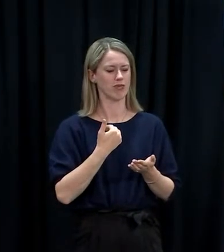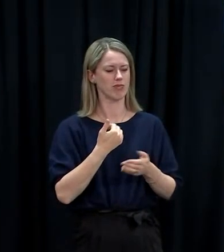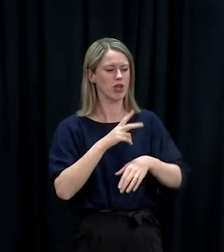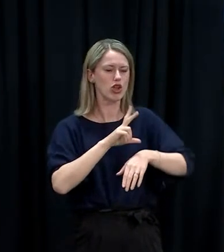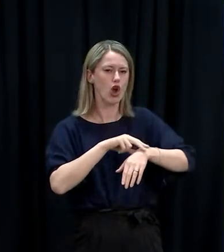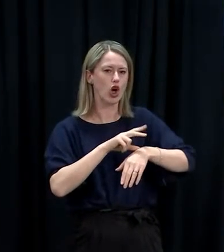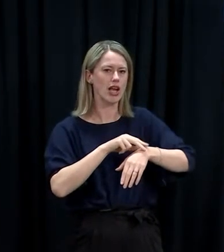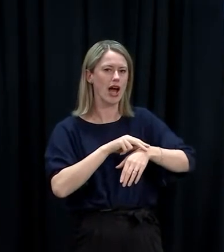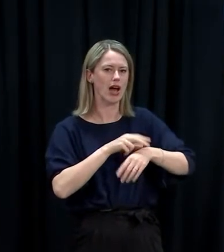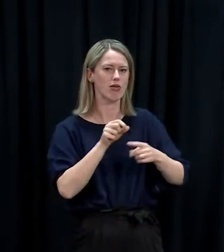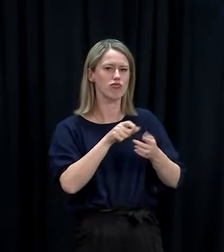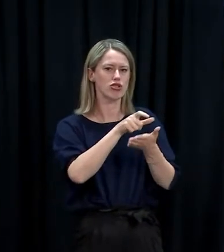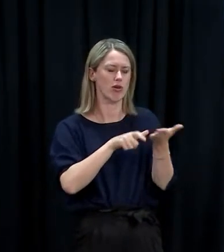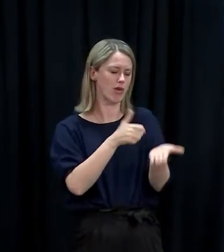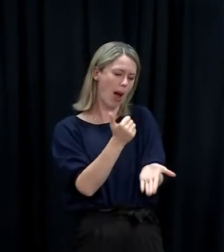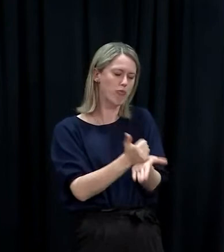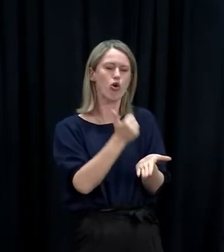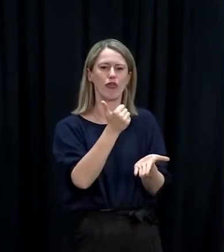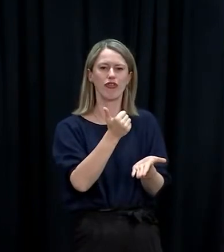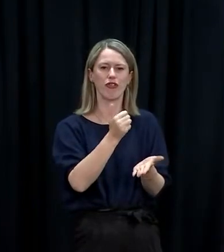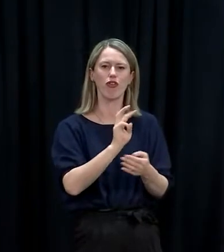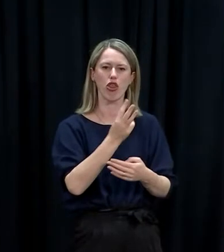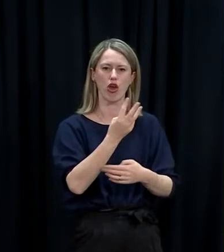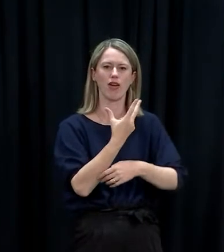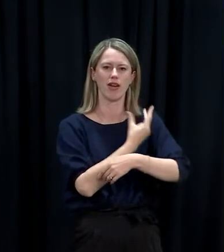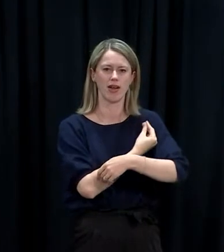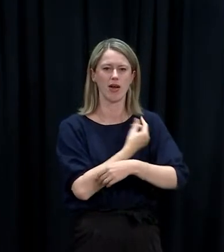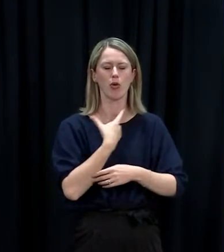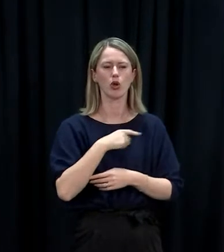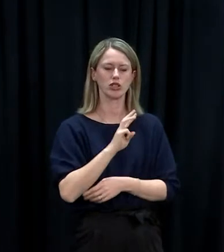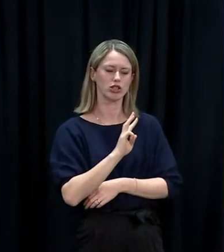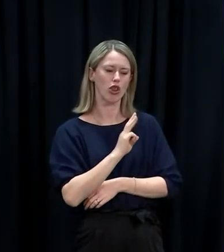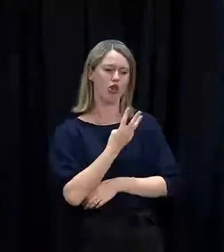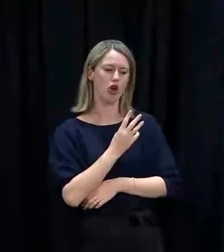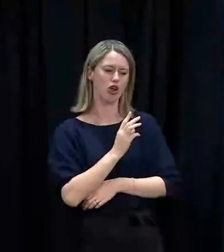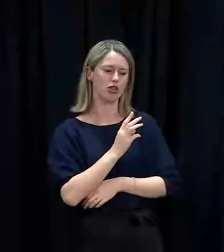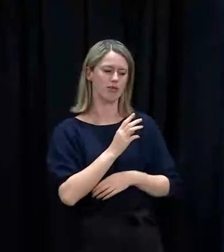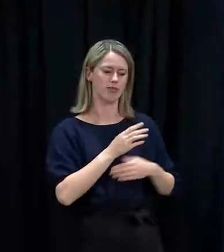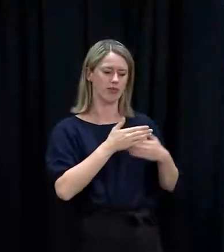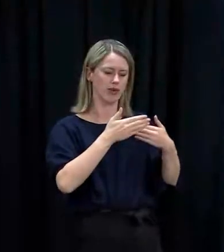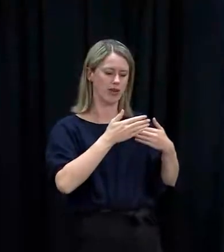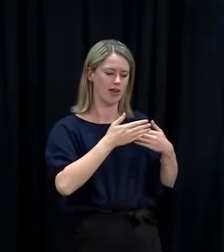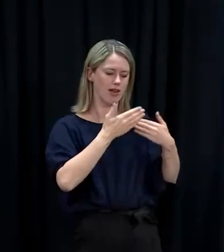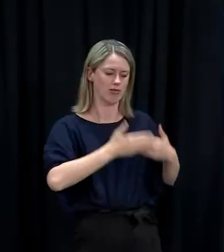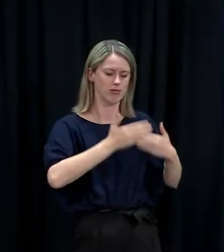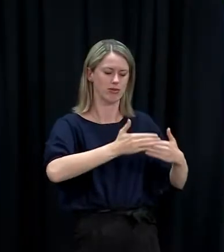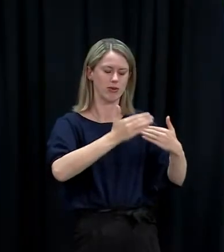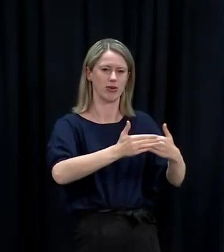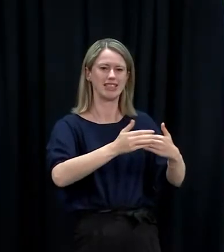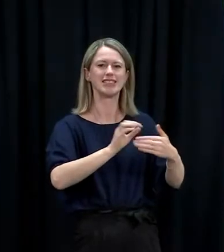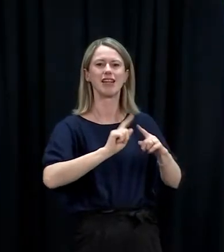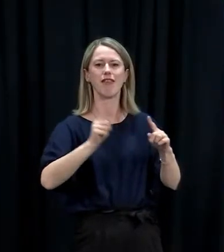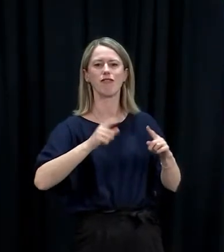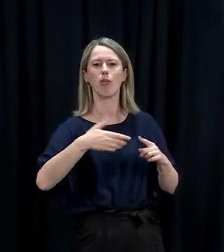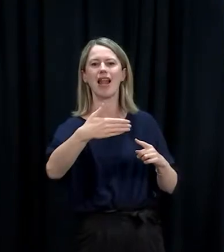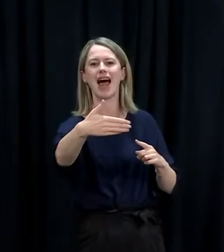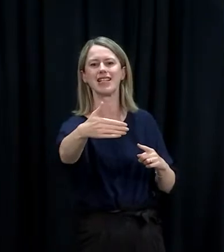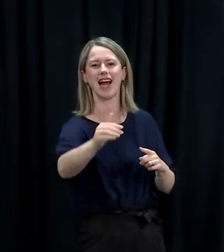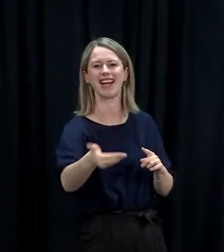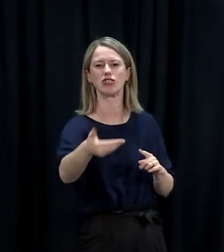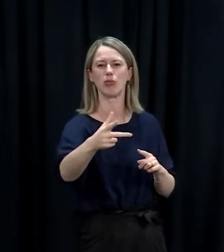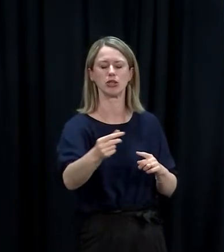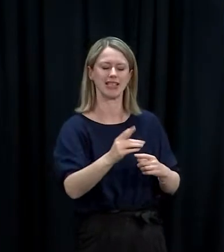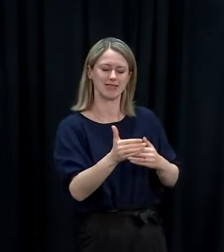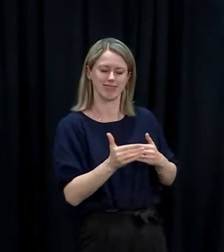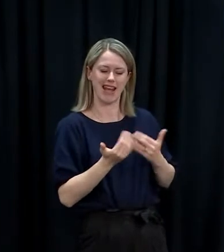on the prescription of their clinician, because this is a third primary dose in the course, which is different from everybody else who's